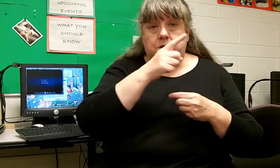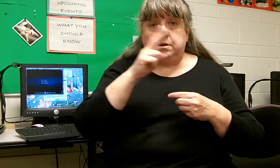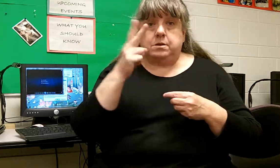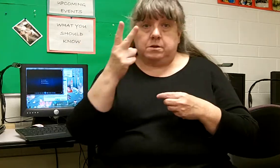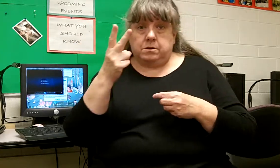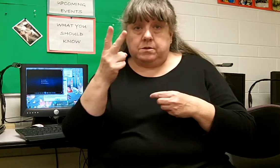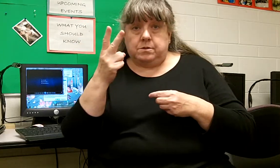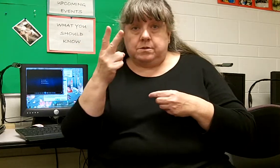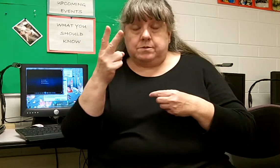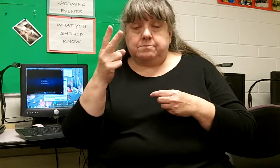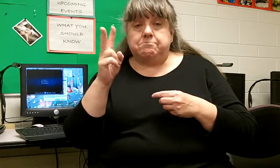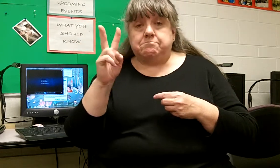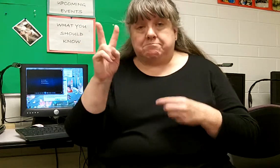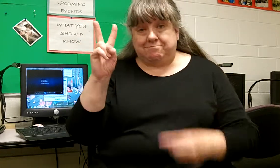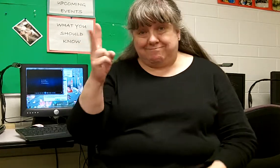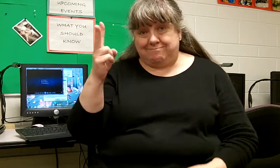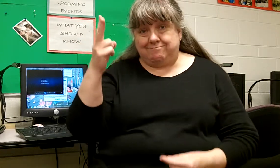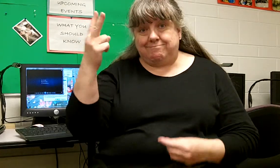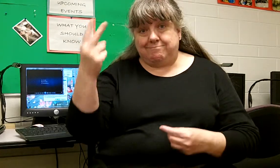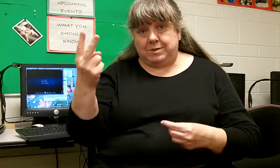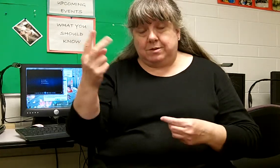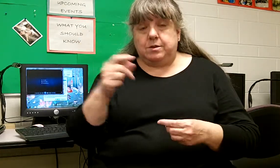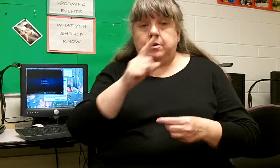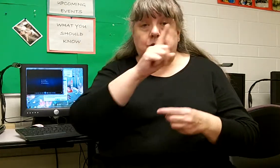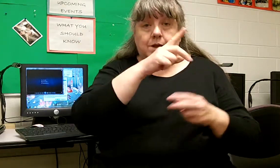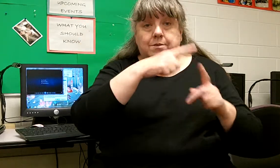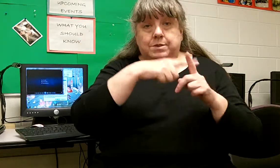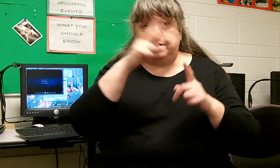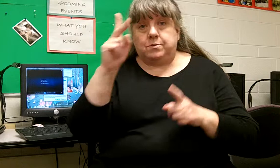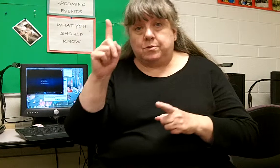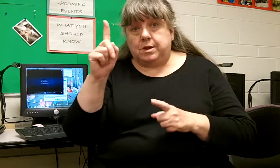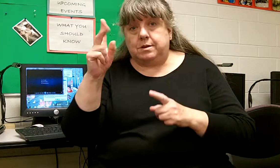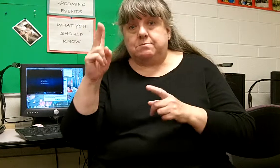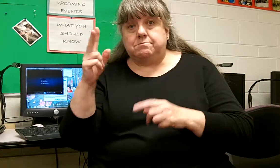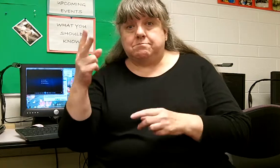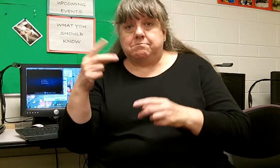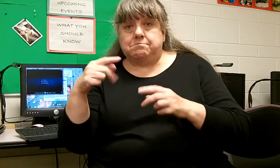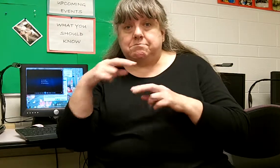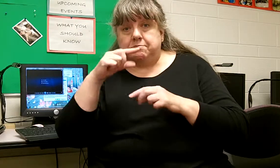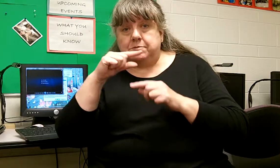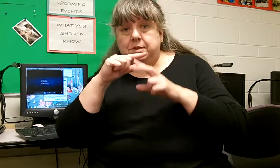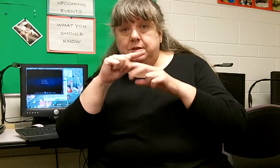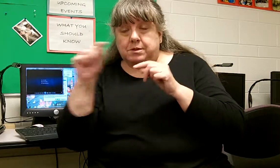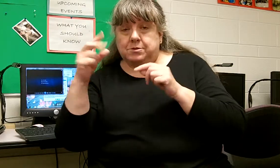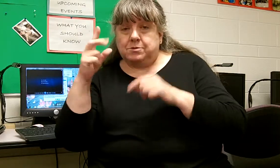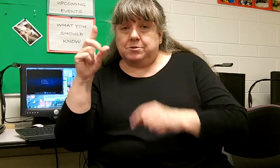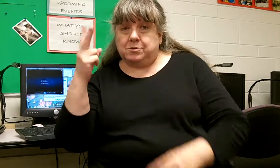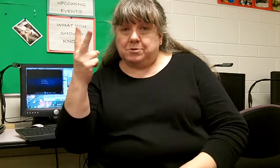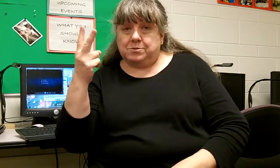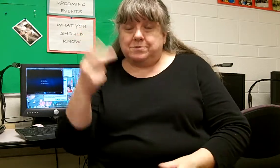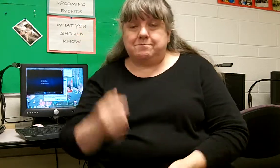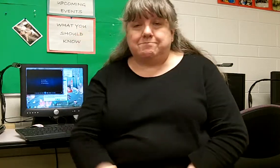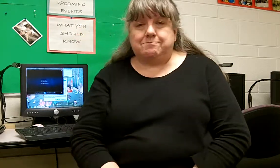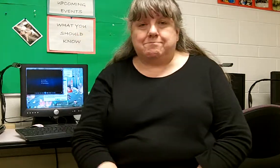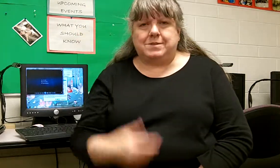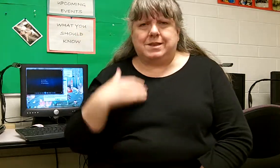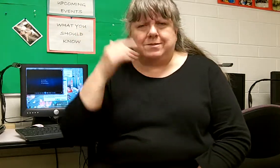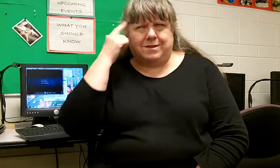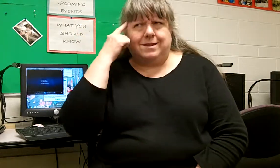avocados. So 1 plus 1 is equal to 2. Now, I know what you're thinking. That was too easy. So we're going to do something a little bit more